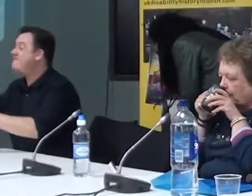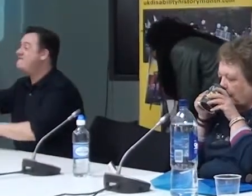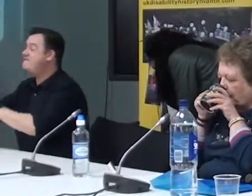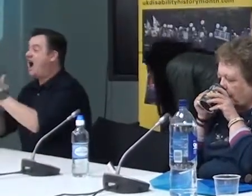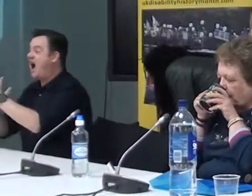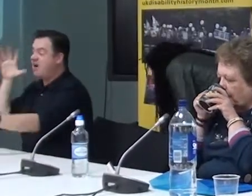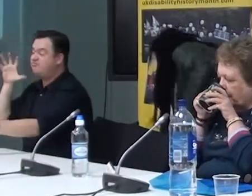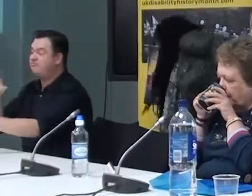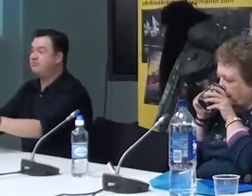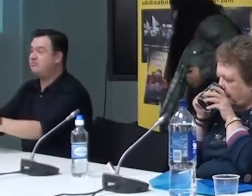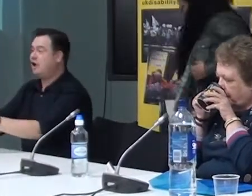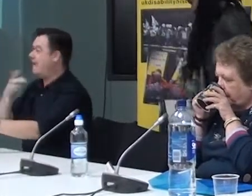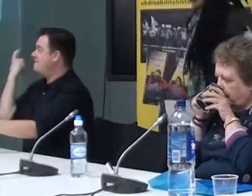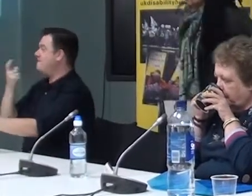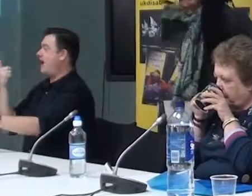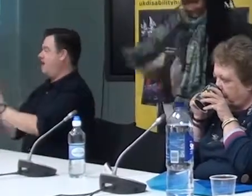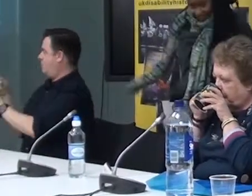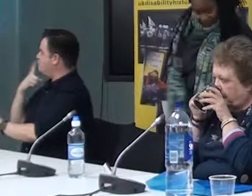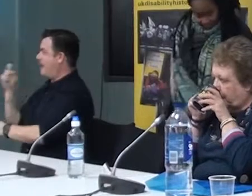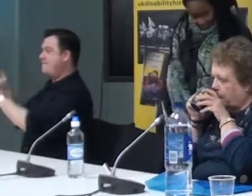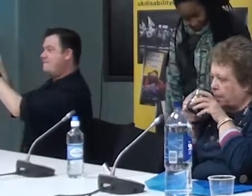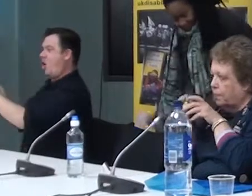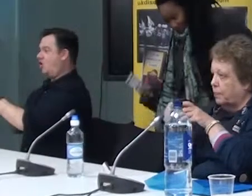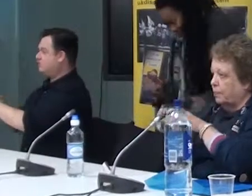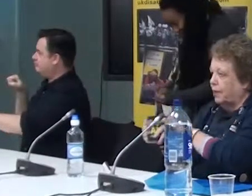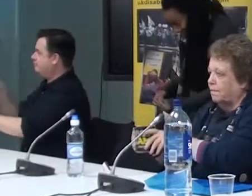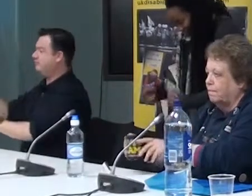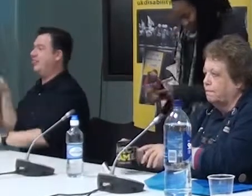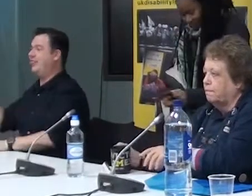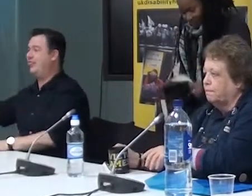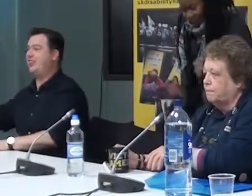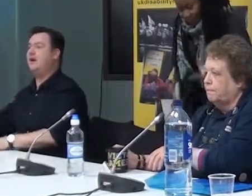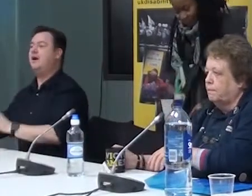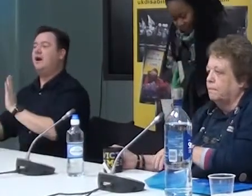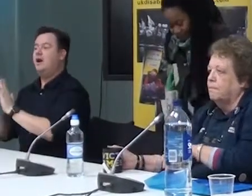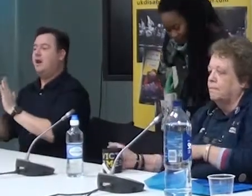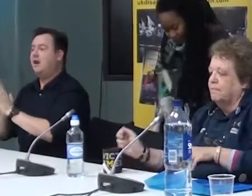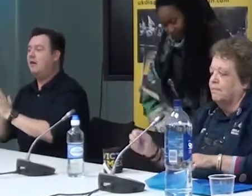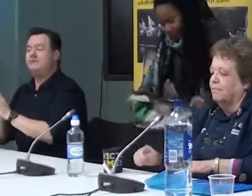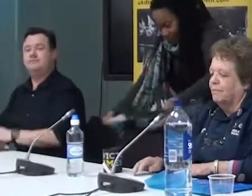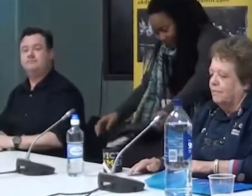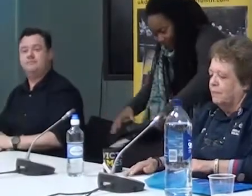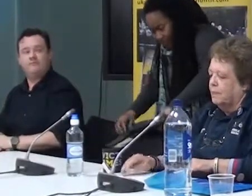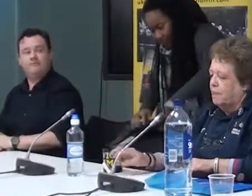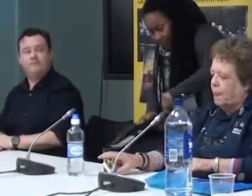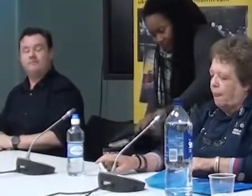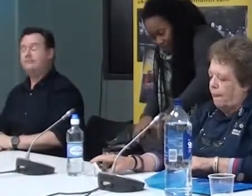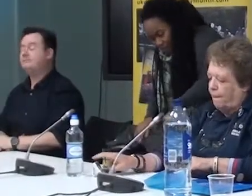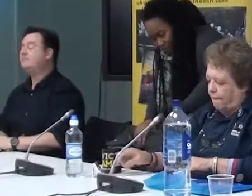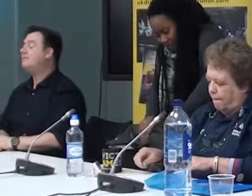1. Immediately operate nearest alarm call point. 2. Attack fire if possible with